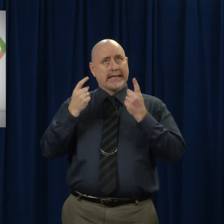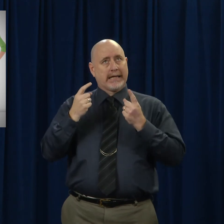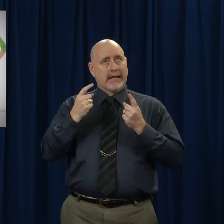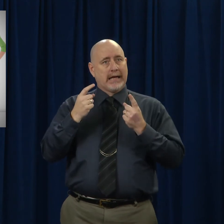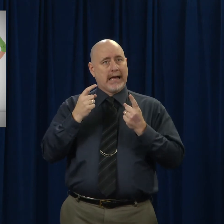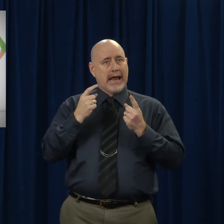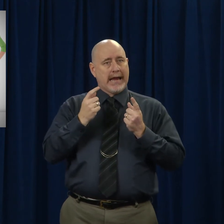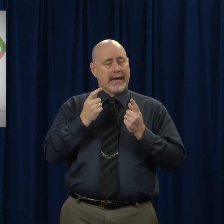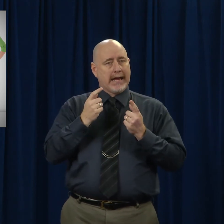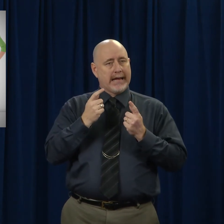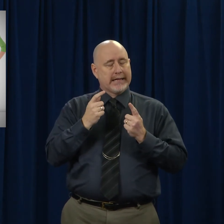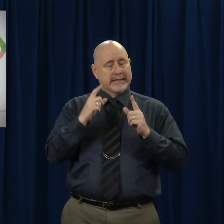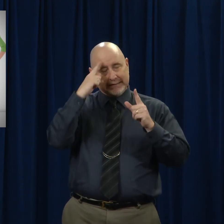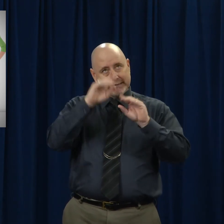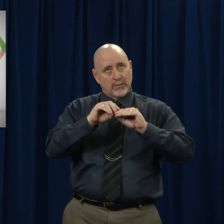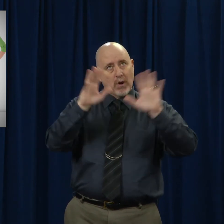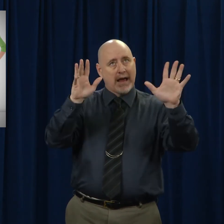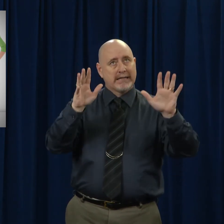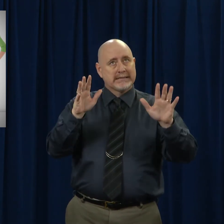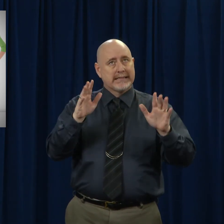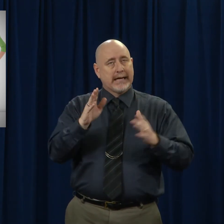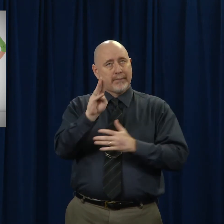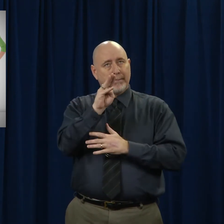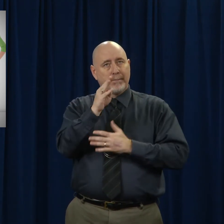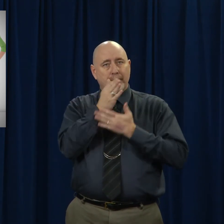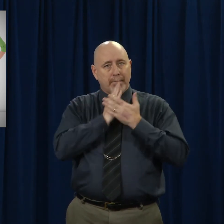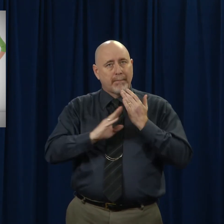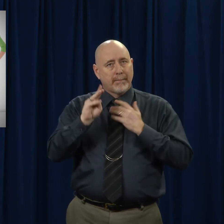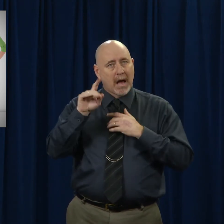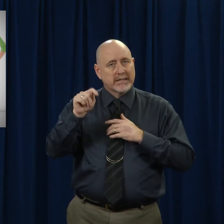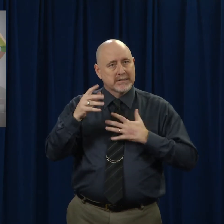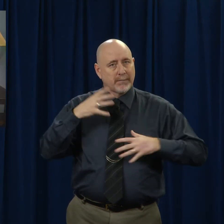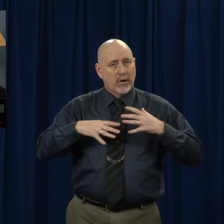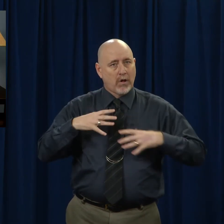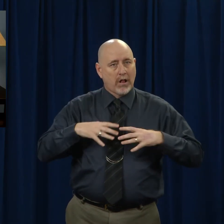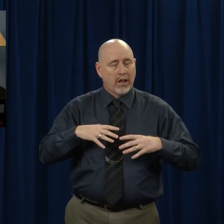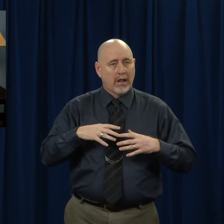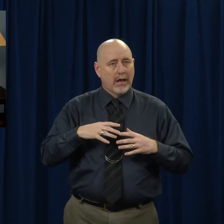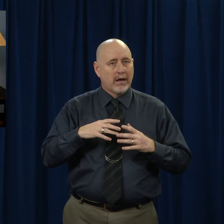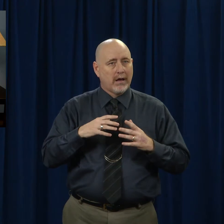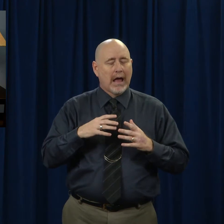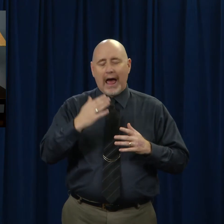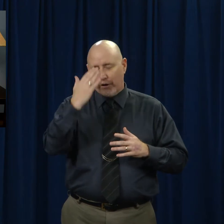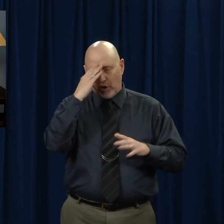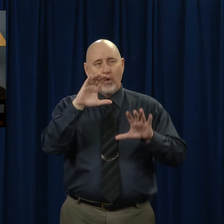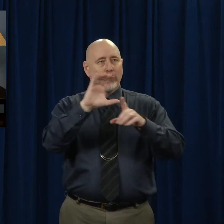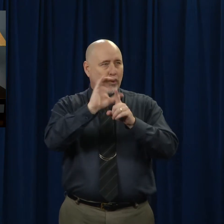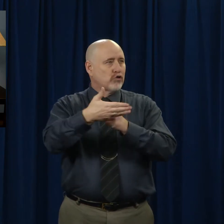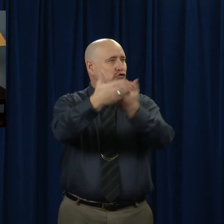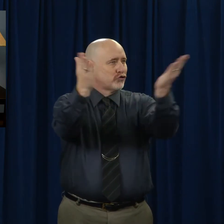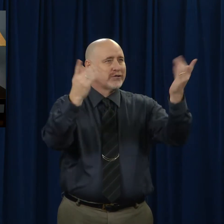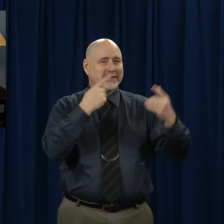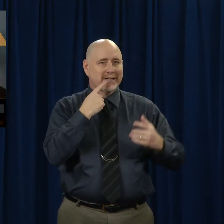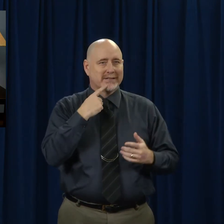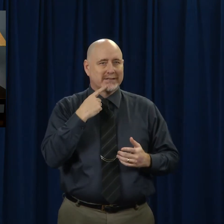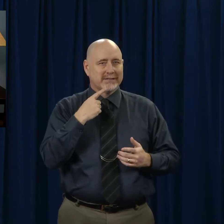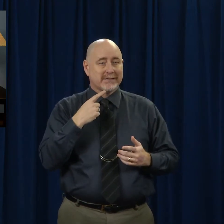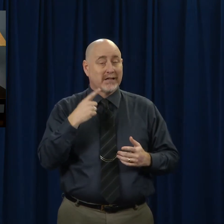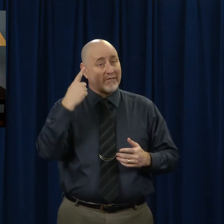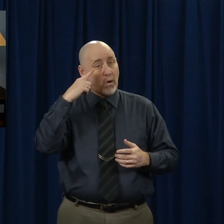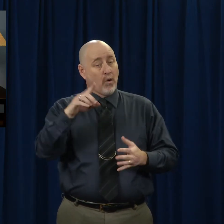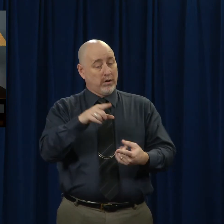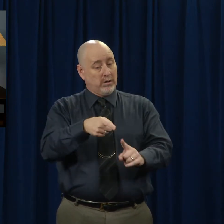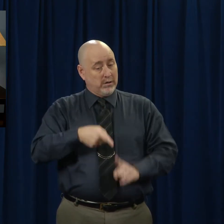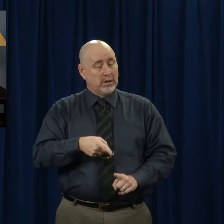and shamefacedness and sobriety and modest apparel. Listen, I know what society says. It says that with reference